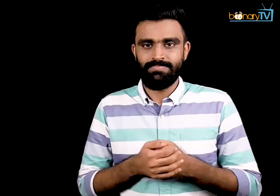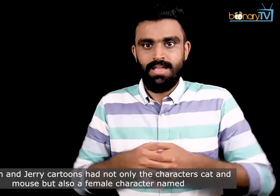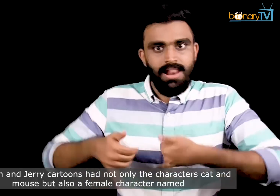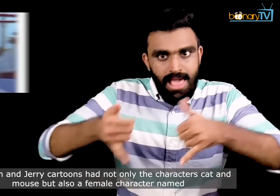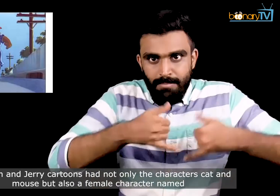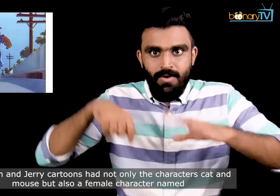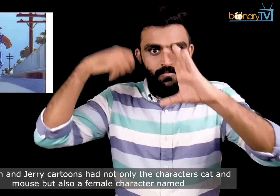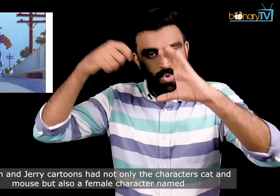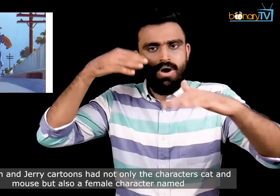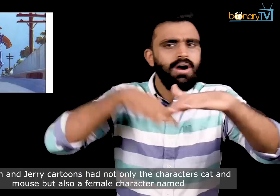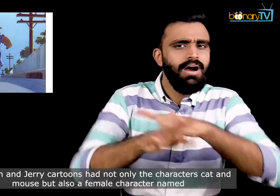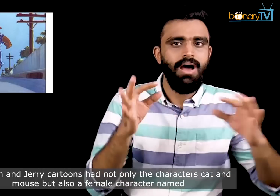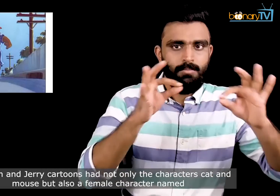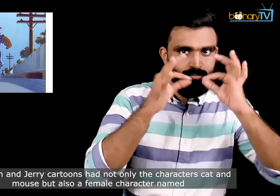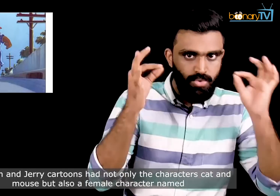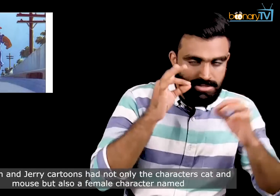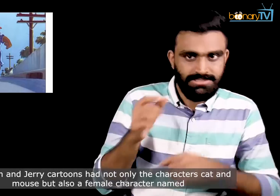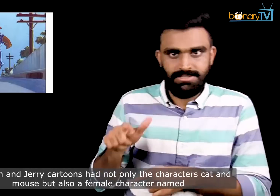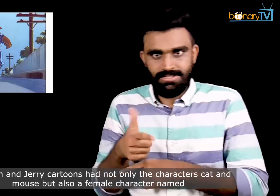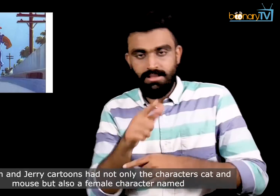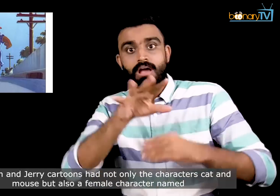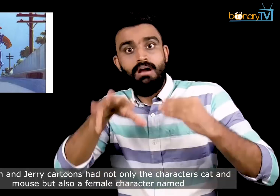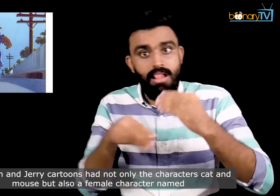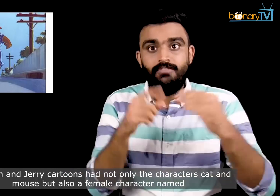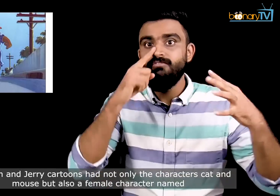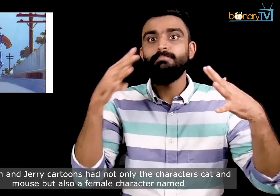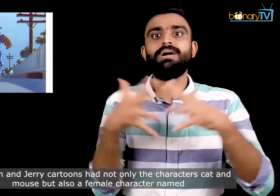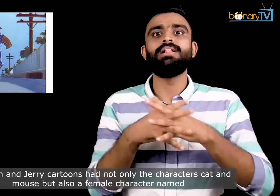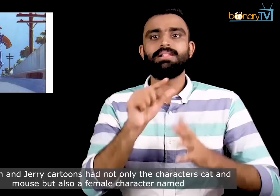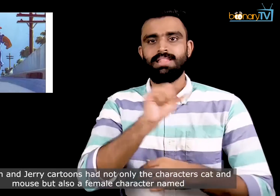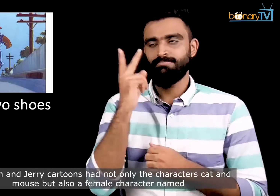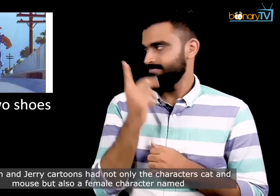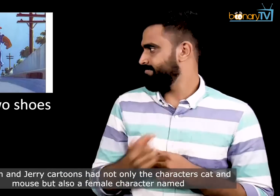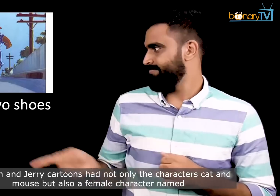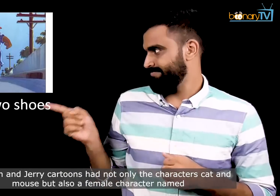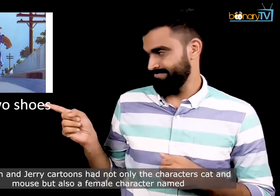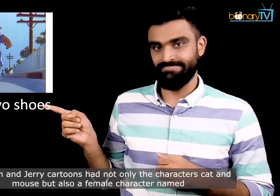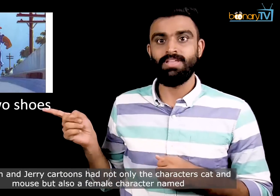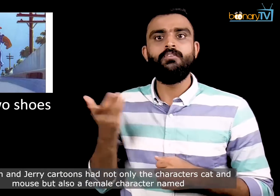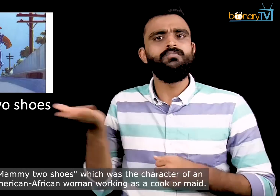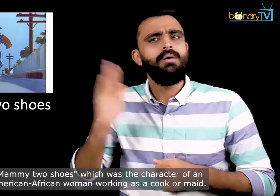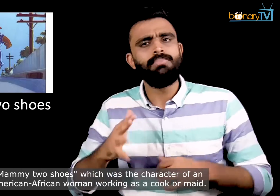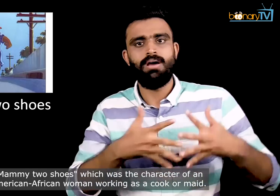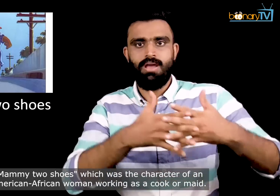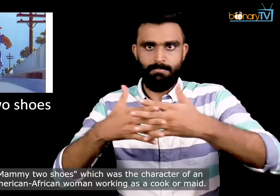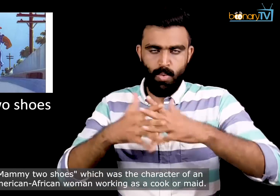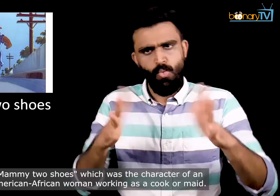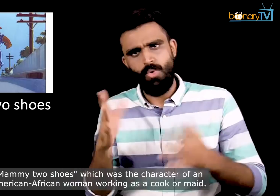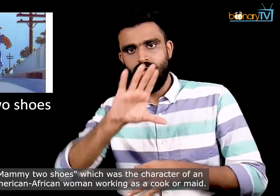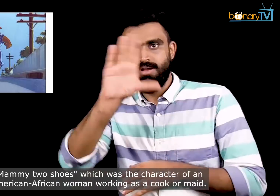The Tom and Jerry cartoons had not only the characters Cat and Mouse, but also a female character named Mammy Two Shoes,